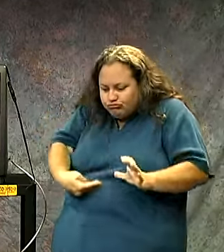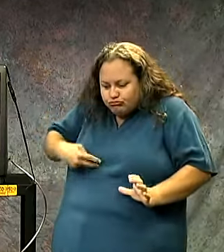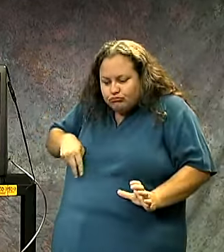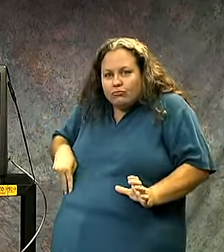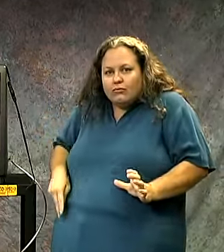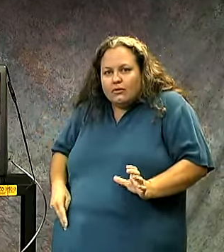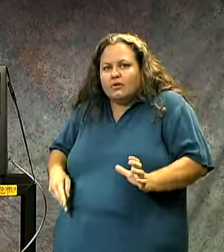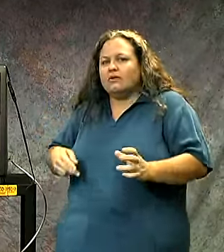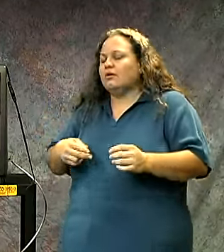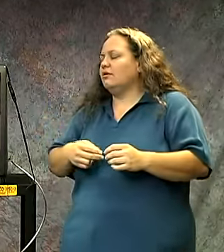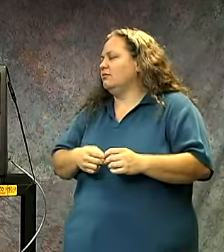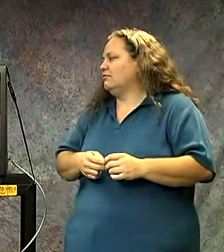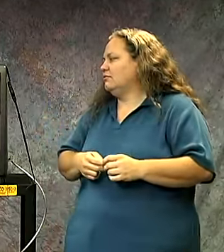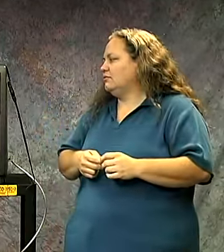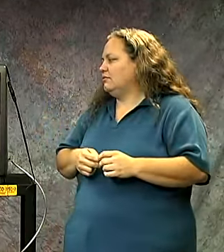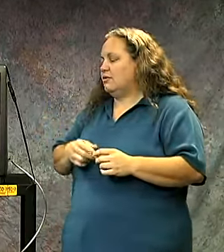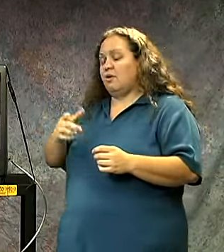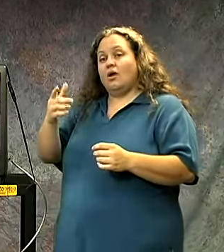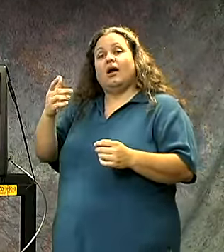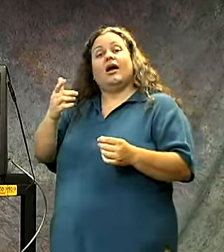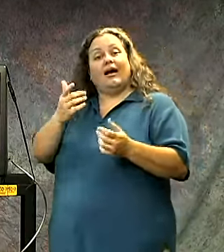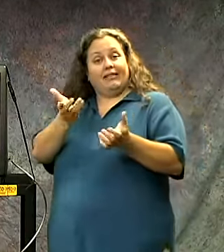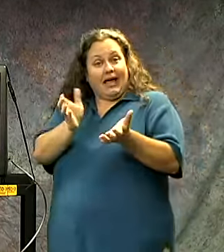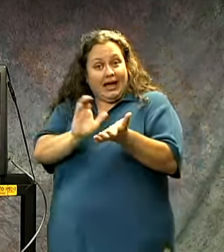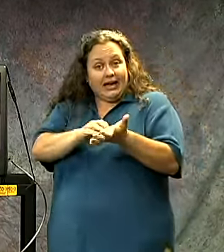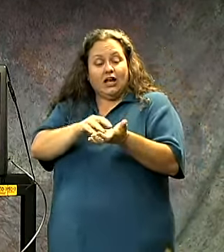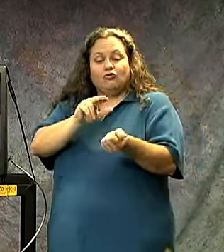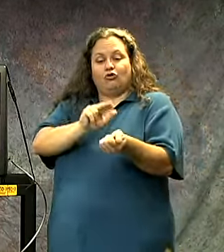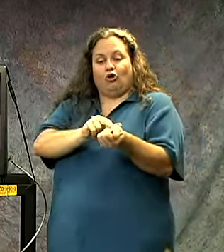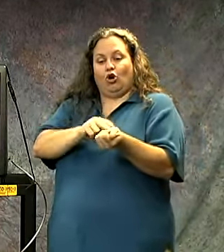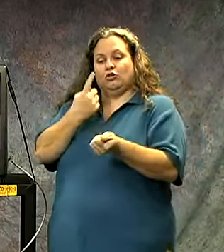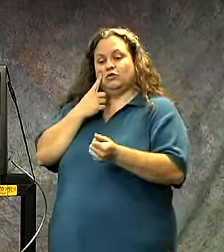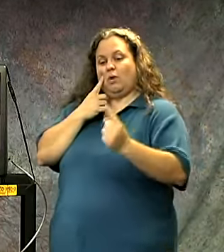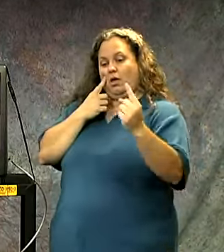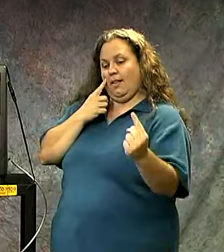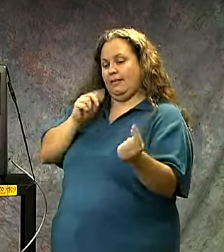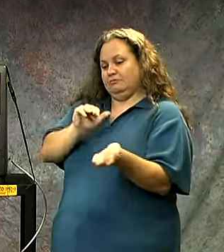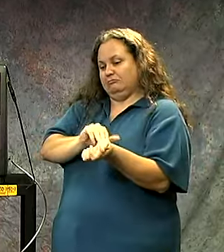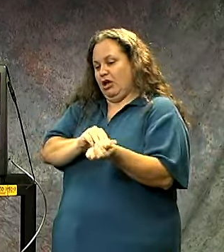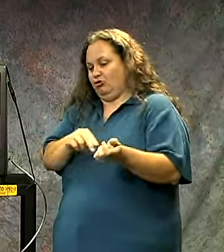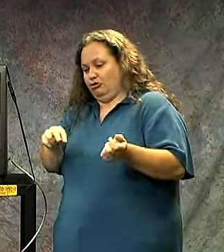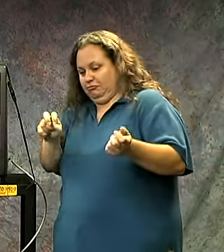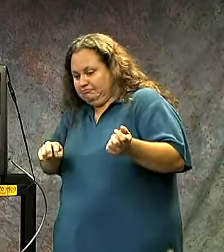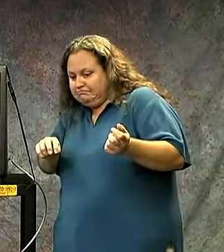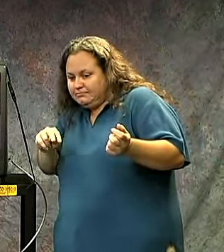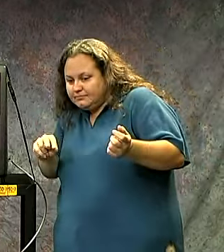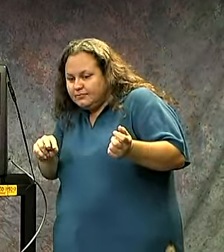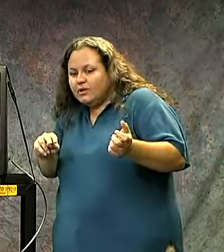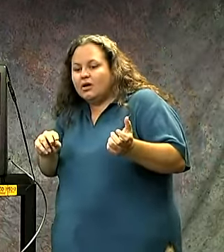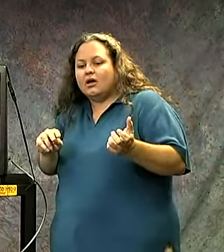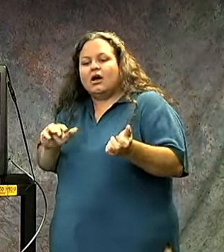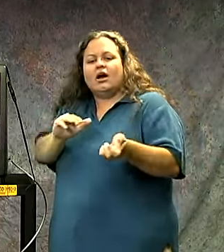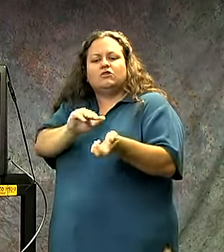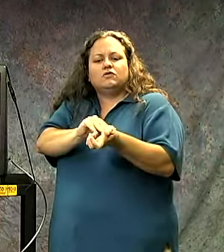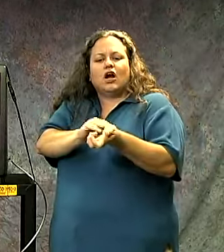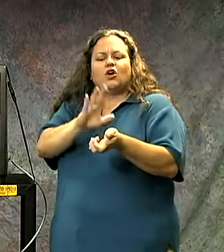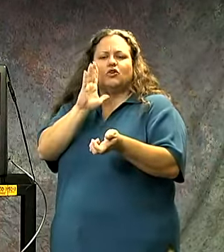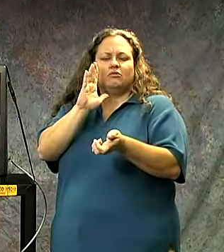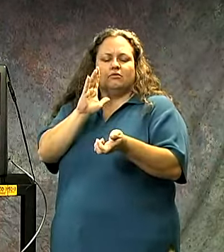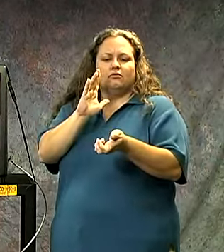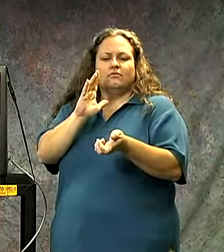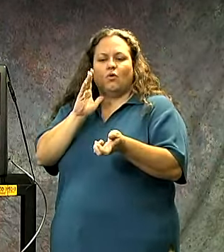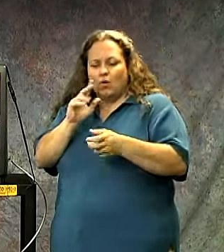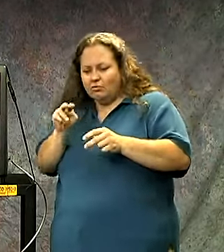a television monitor. You'll have a nurse on one side of the bed also, physician on the other side. The nurse will be giving the